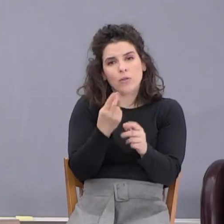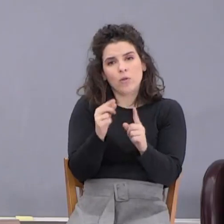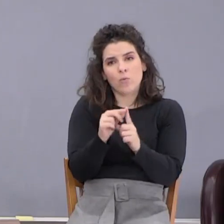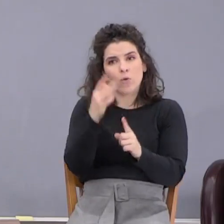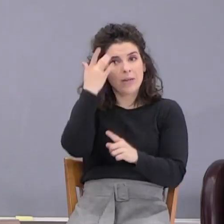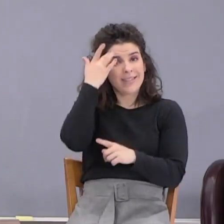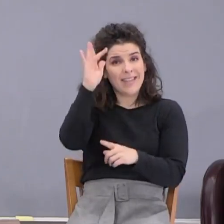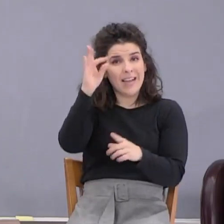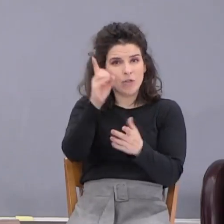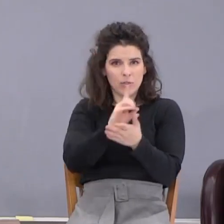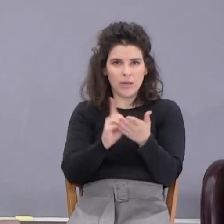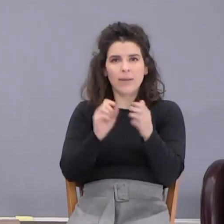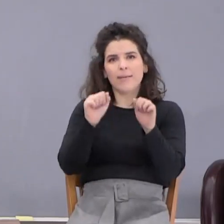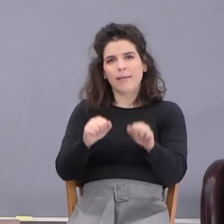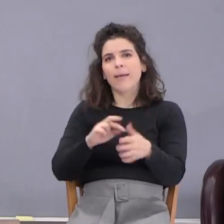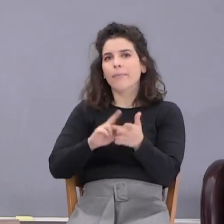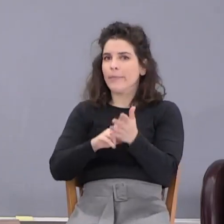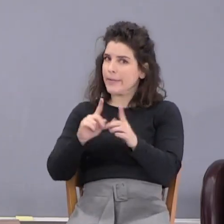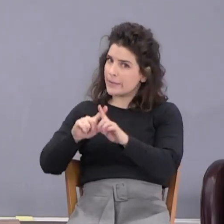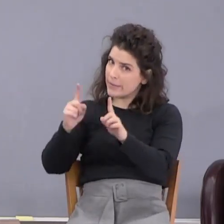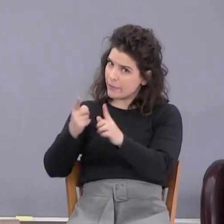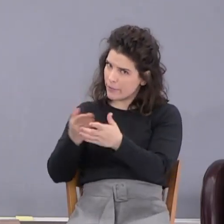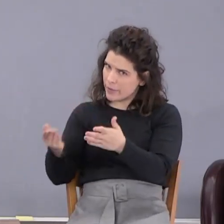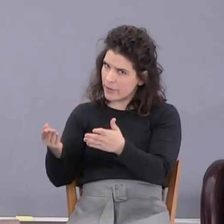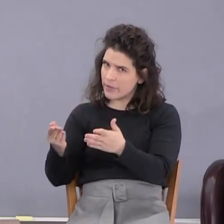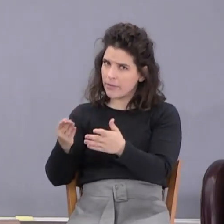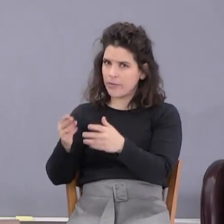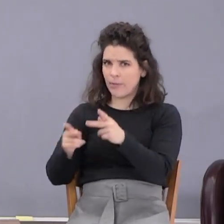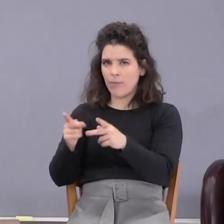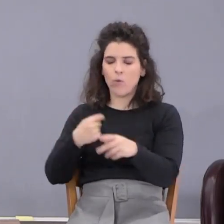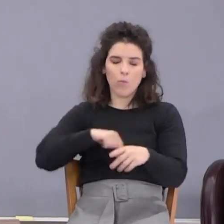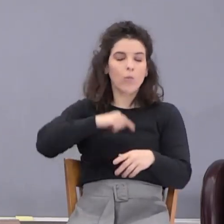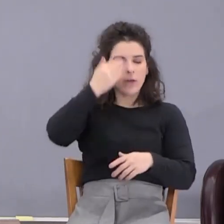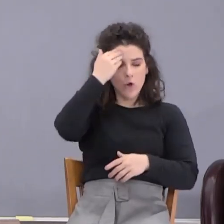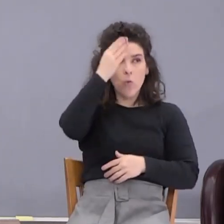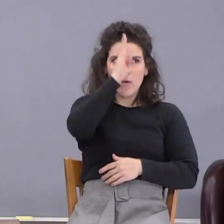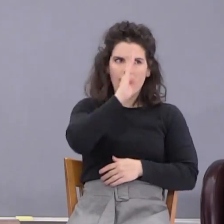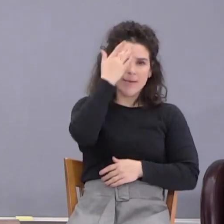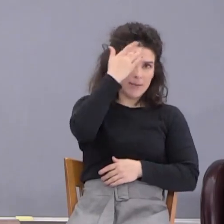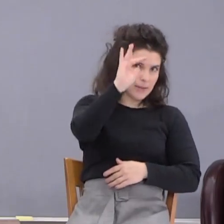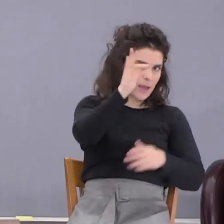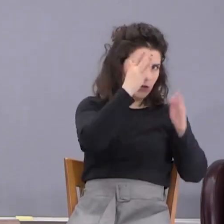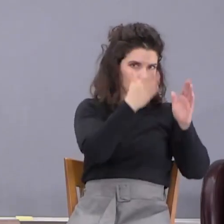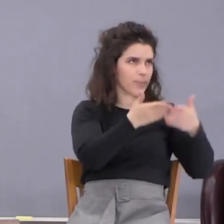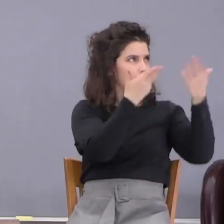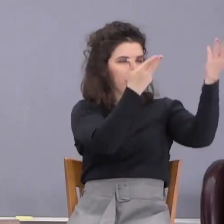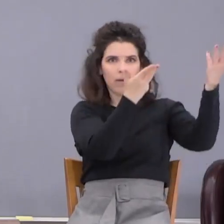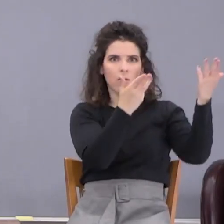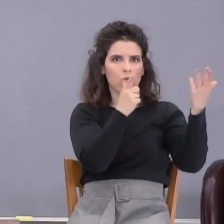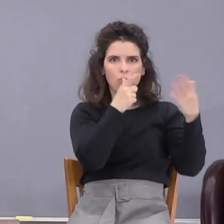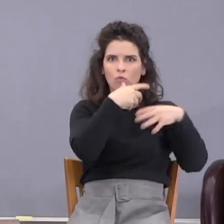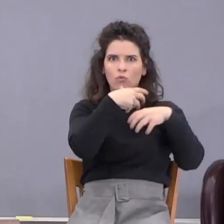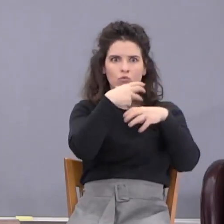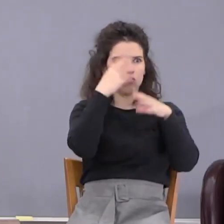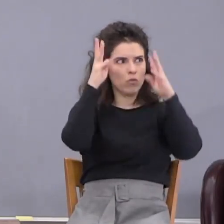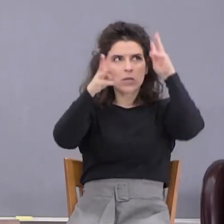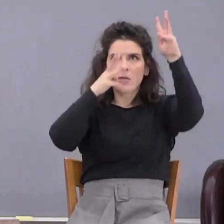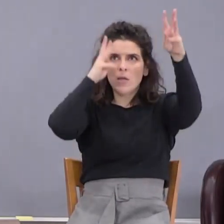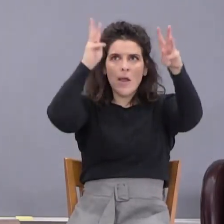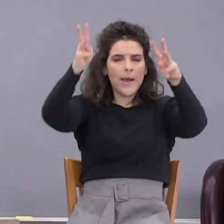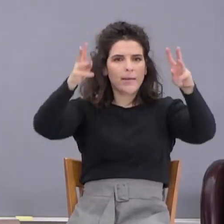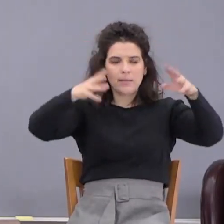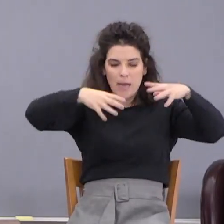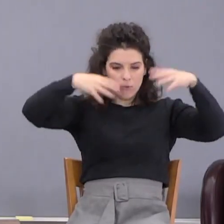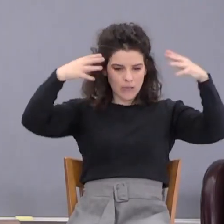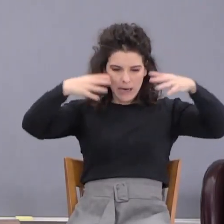mean different things to different people. When I say it, we know God is an intelligent being who creates outside